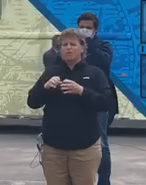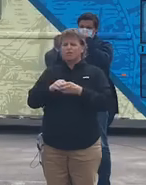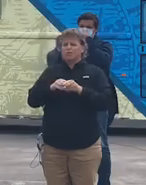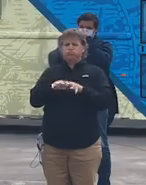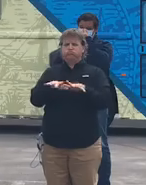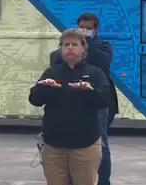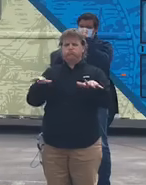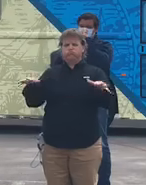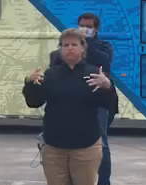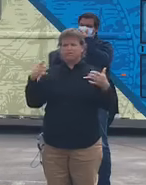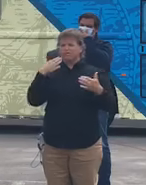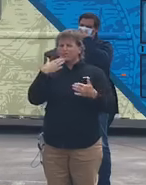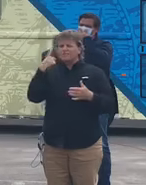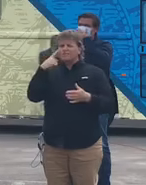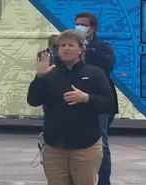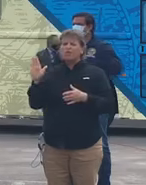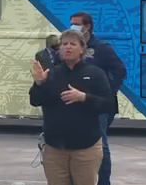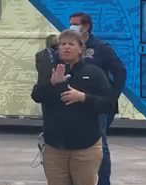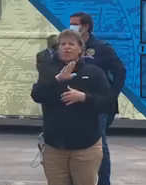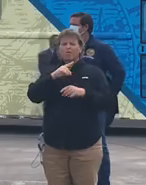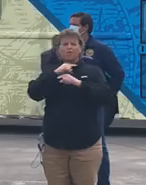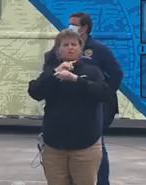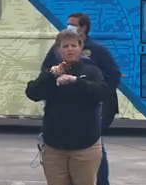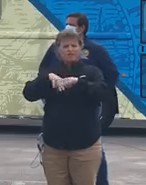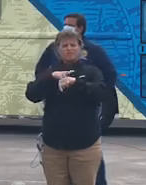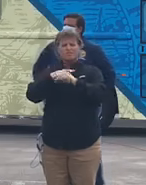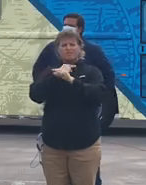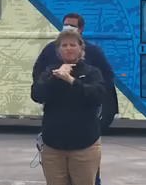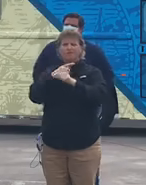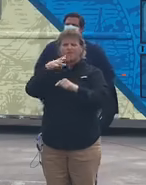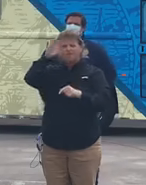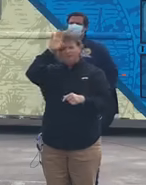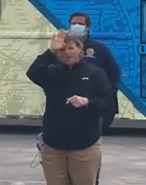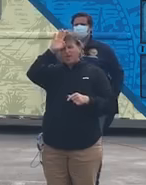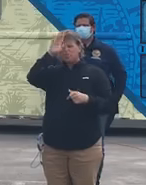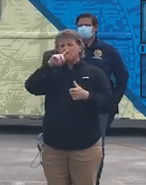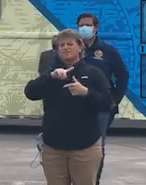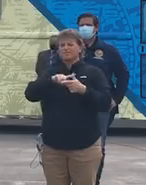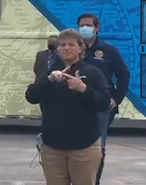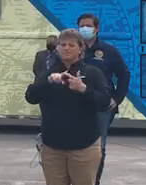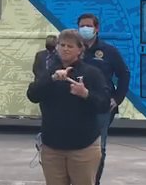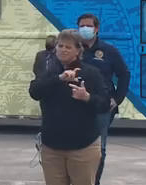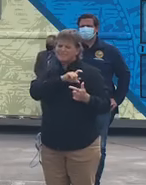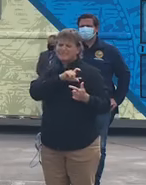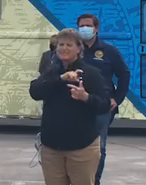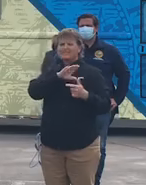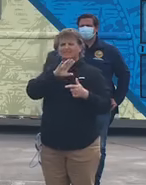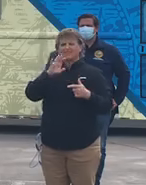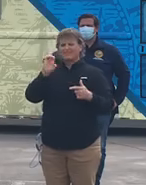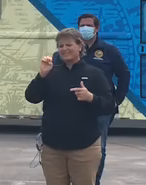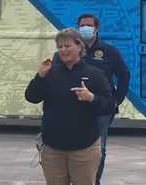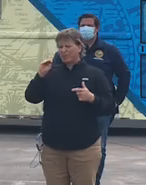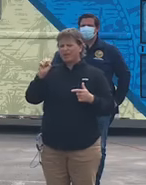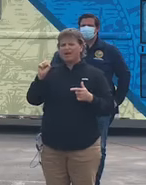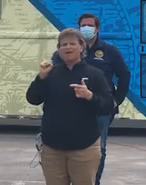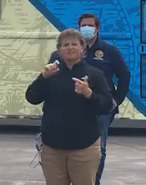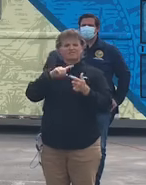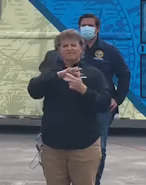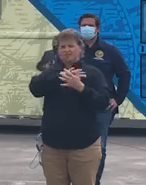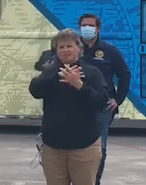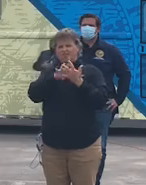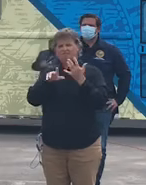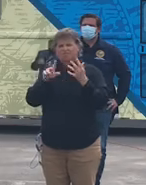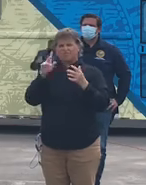Miami-Dade Fire, Police, EMS, who have been really helping us in these operations and just